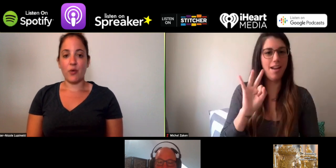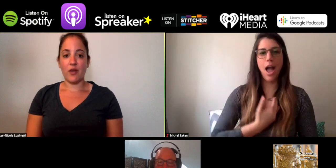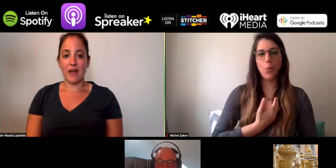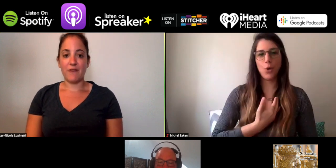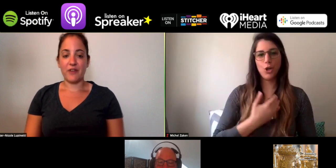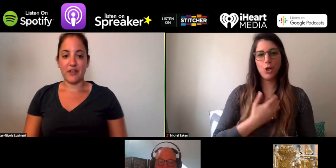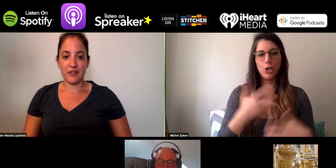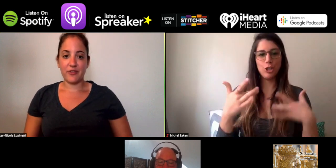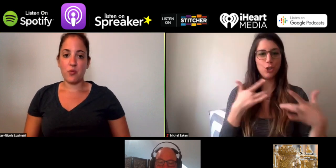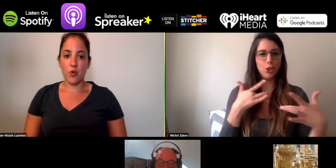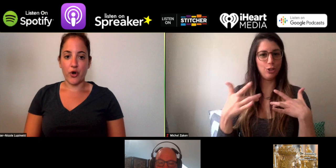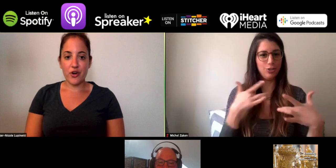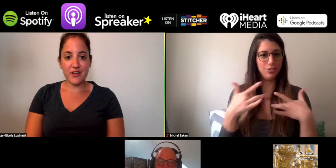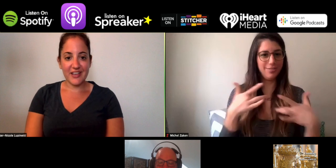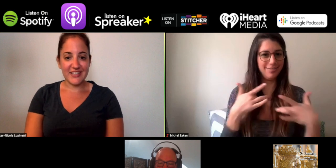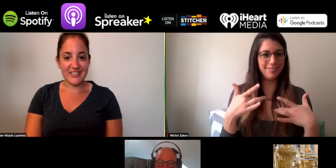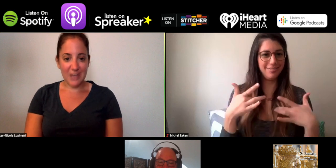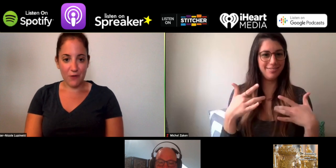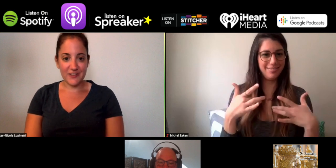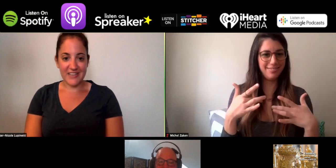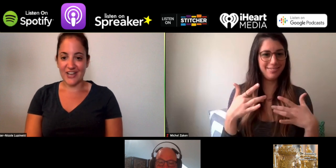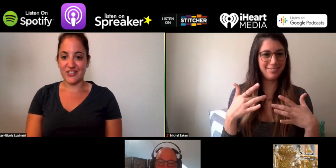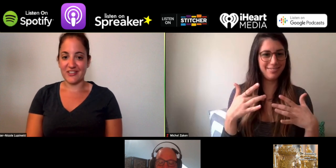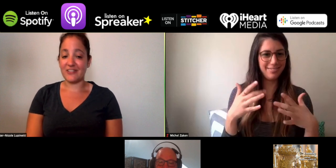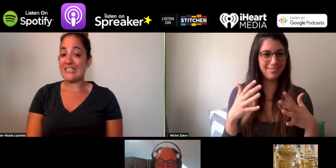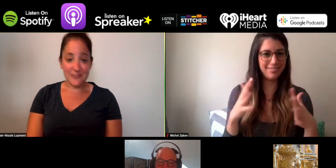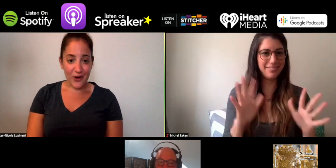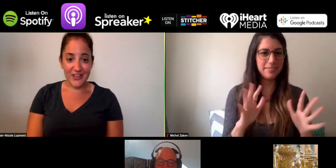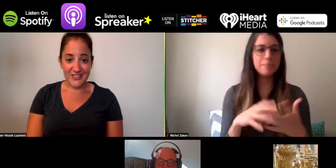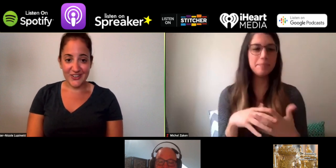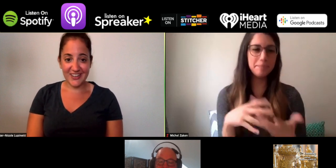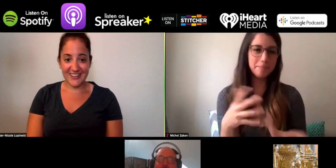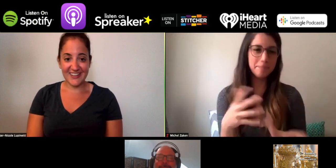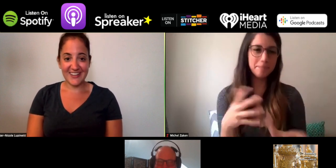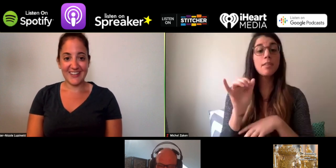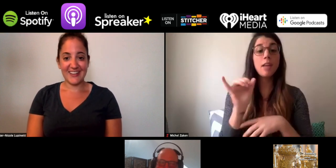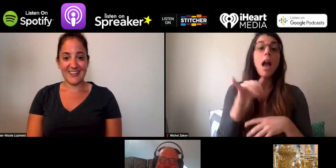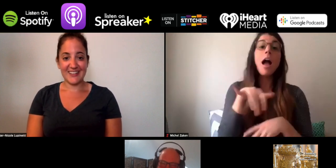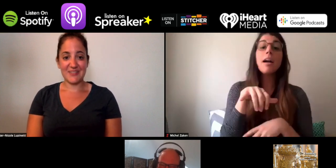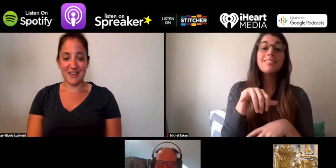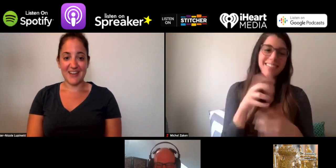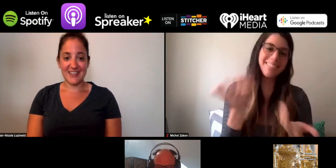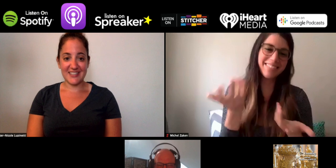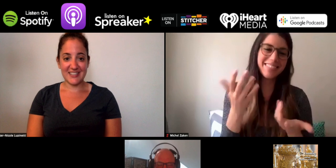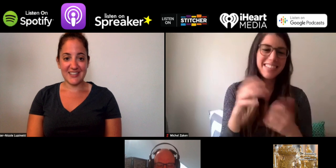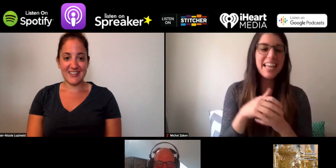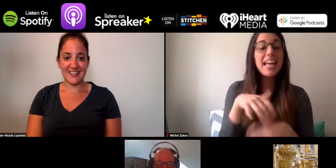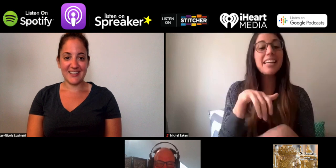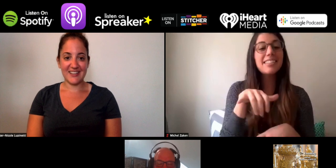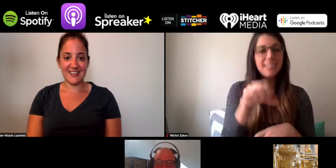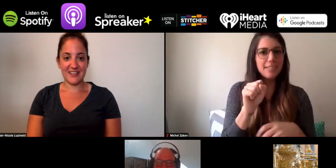so I feel like the word itself is actually the least of our concern, to be honest.